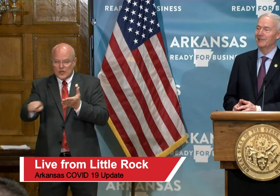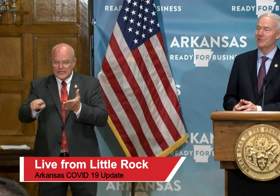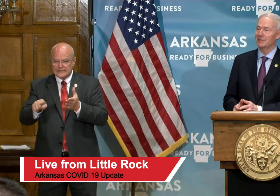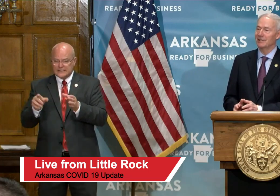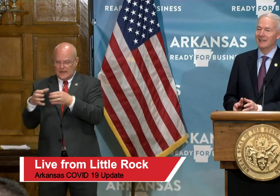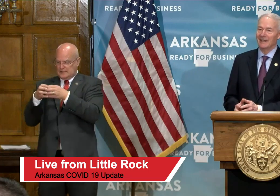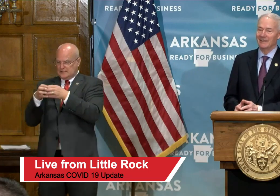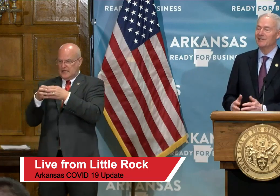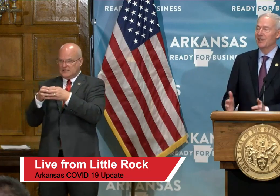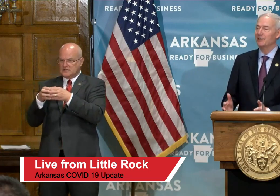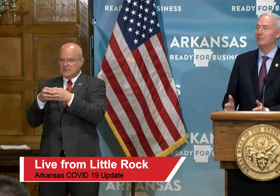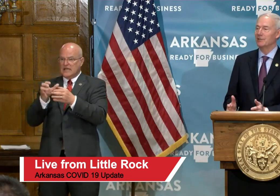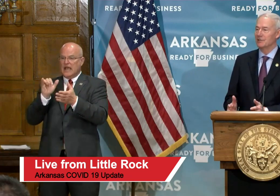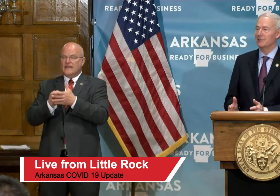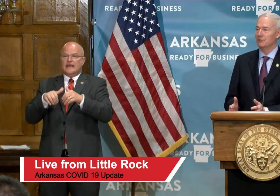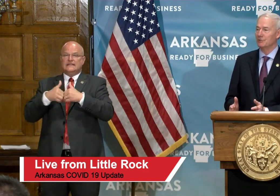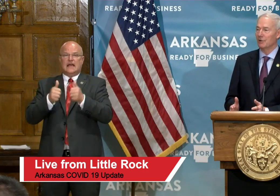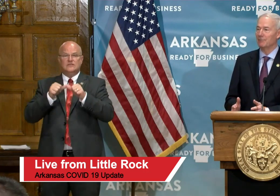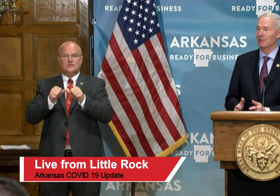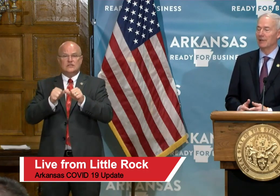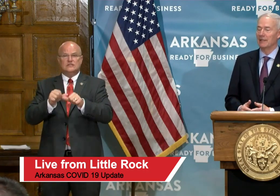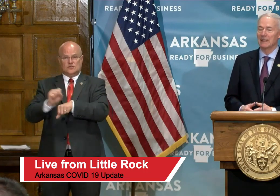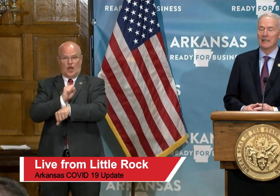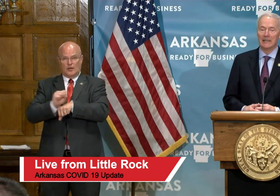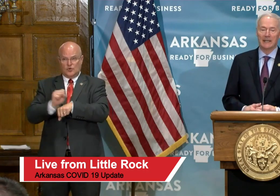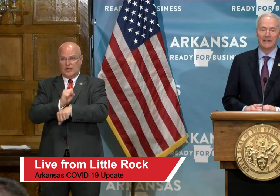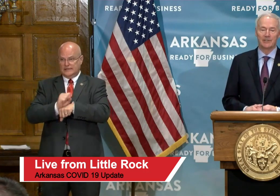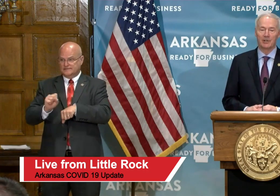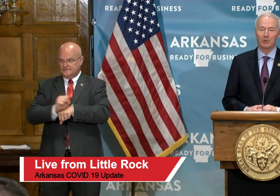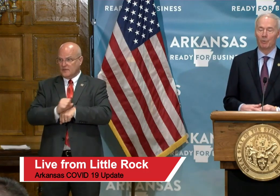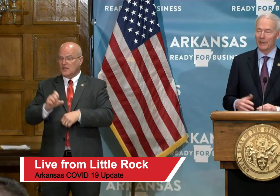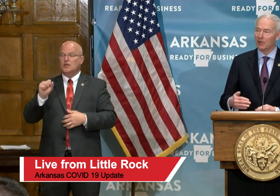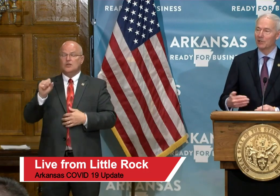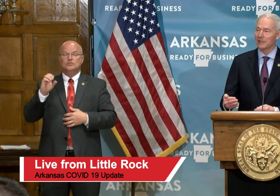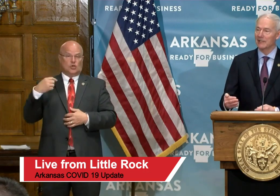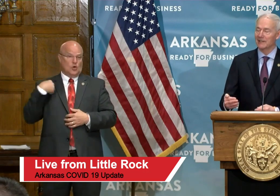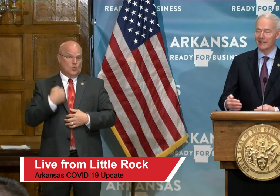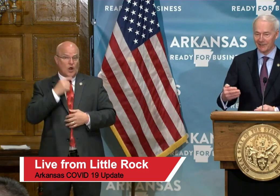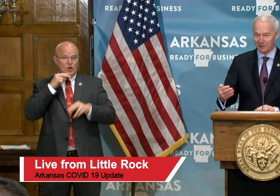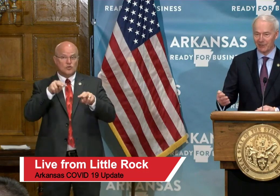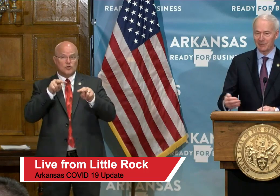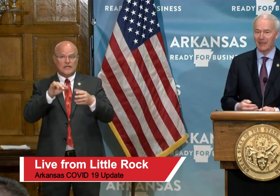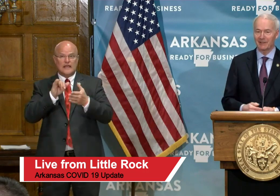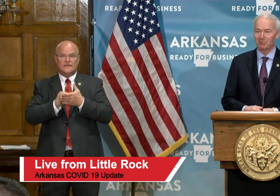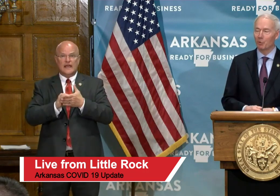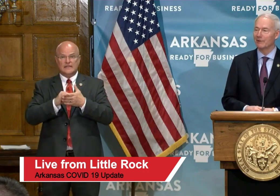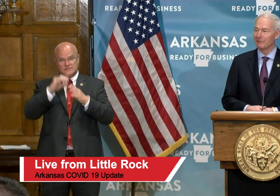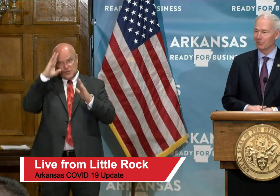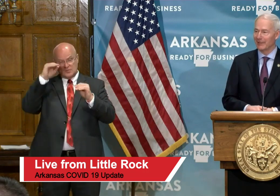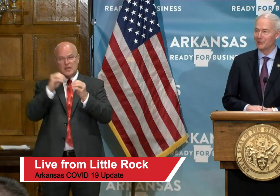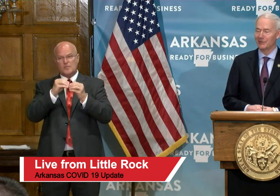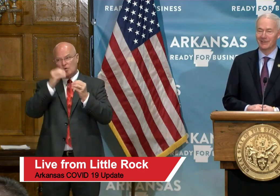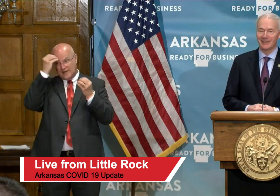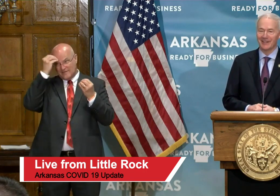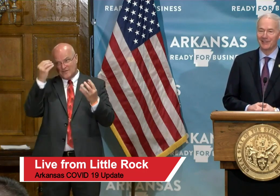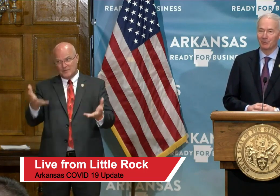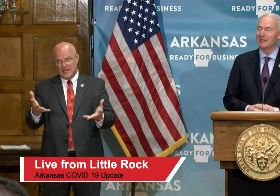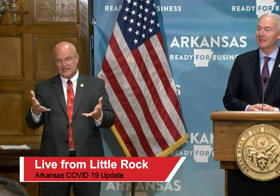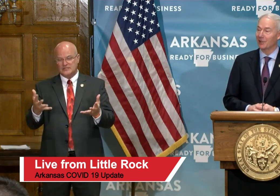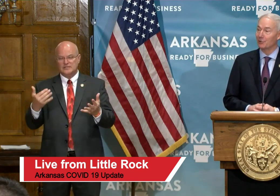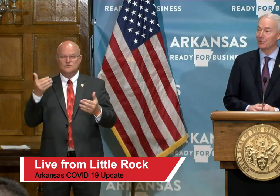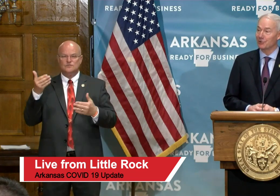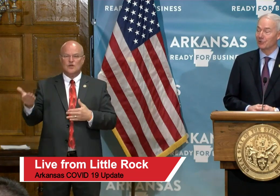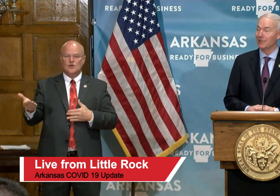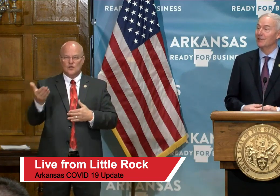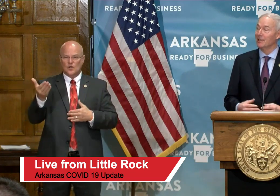the isolation, and that's how you continue to operate. And so we are looking at that, so expect more information as